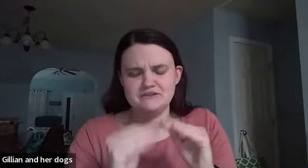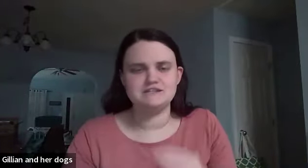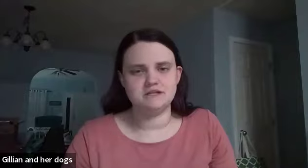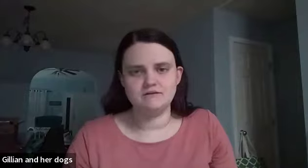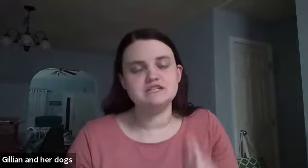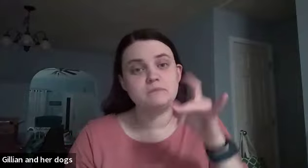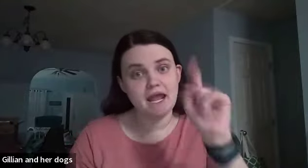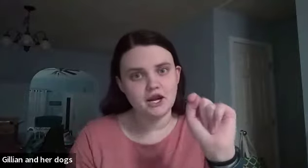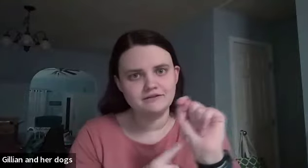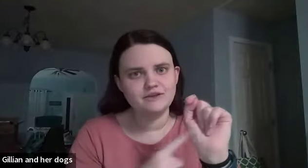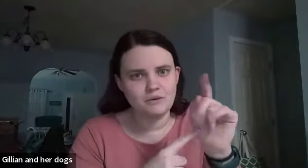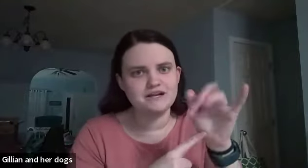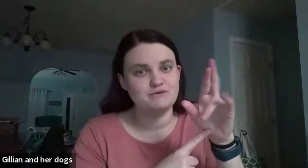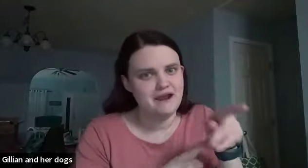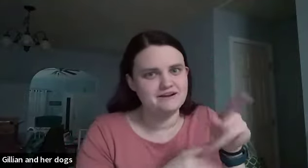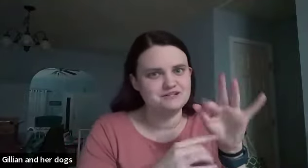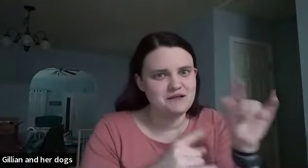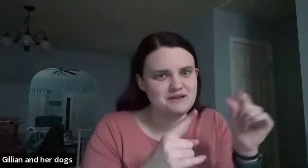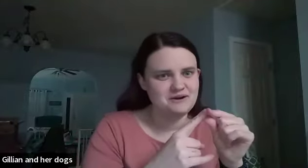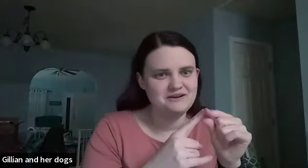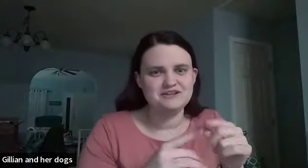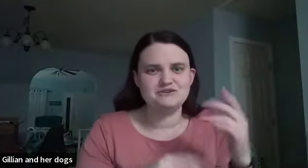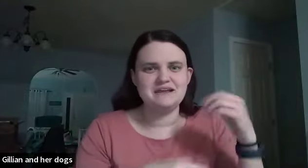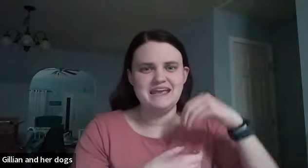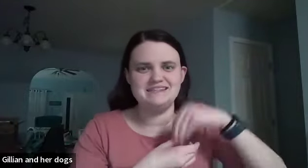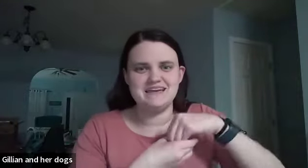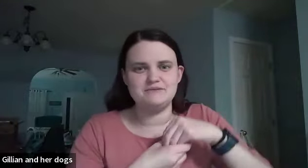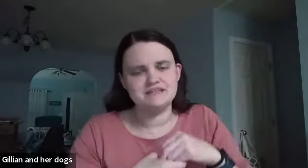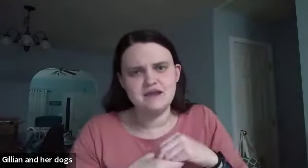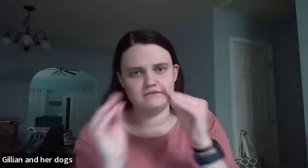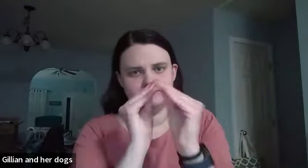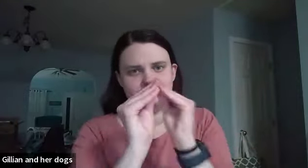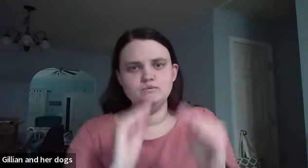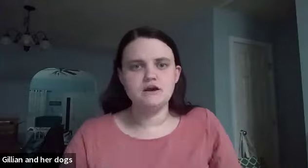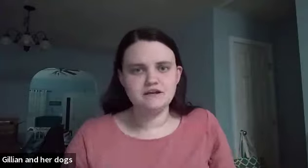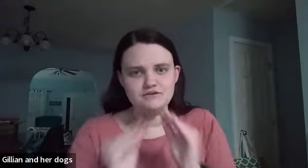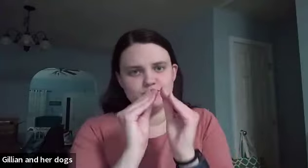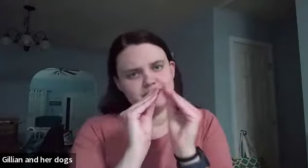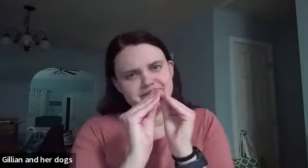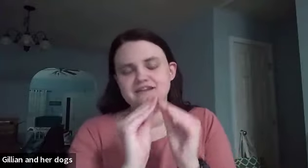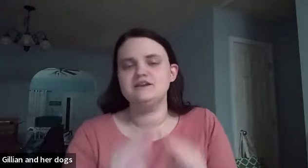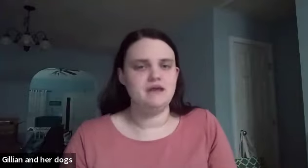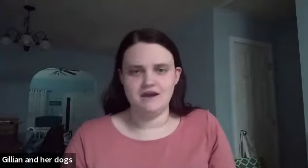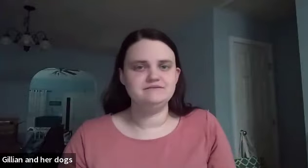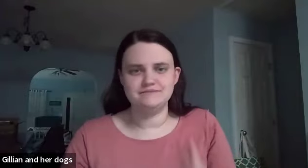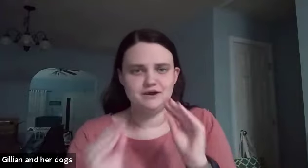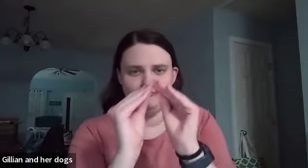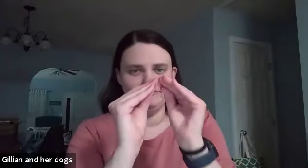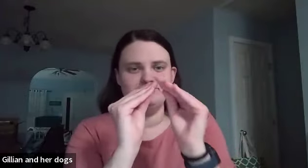know this. No, we don't. It's repair. The word is repair, is our spelling word. So, like, inside, I was like, yeah, we already know this one. We've seen it. No, we haven't. No,